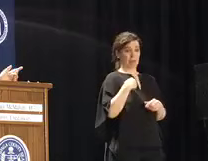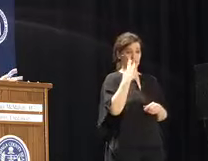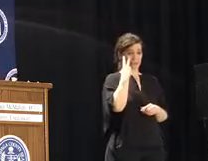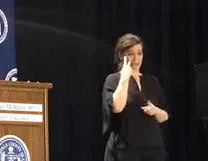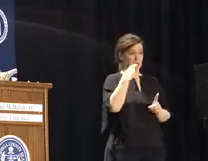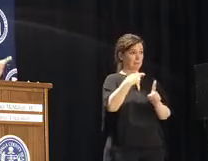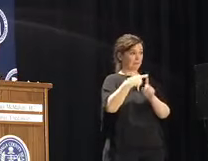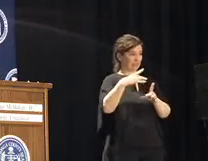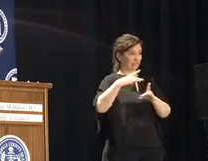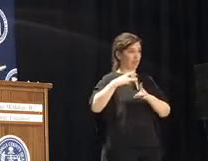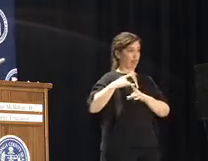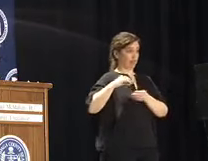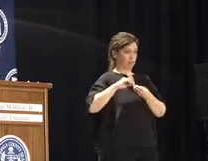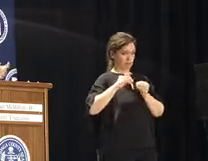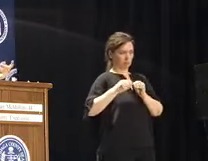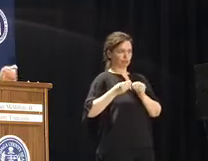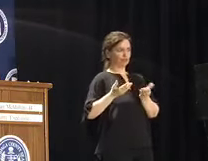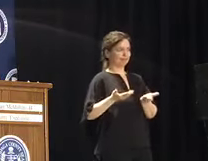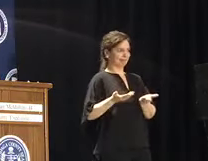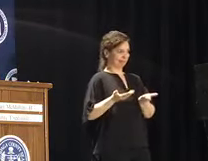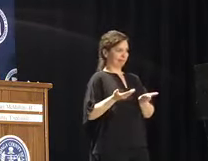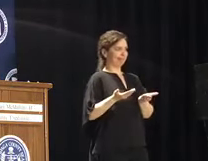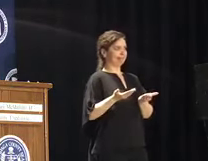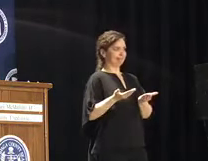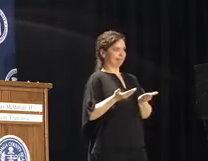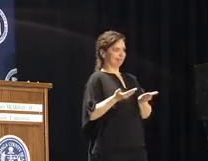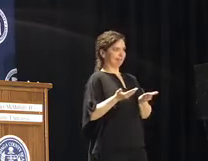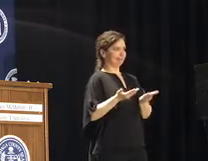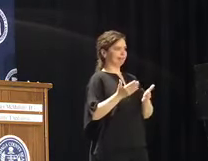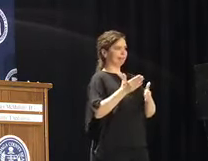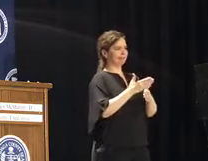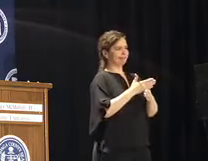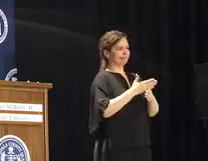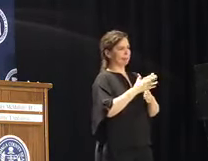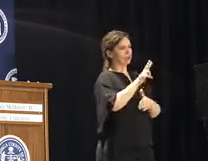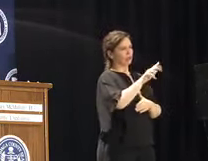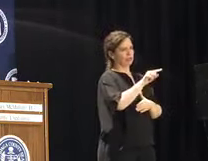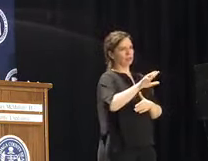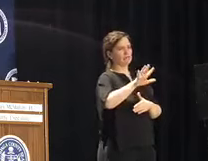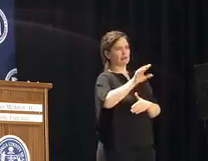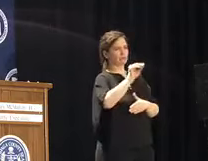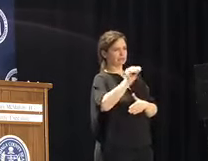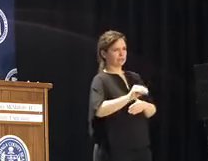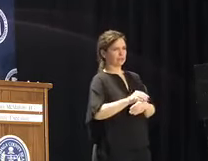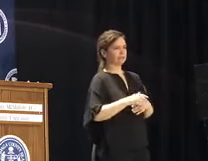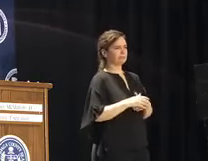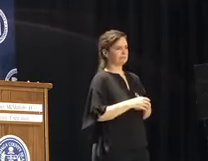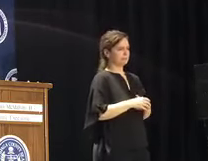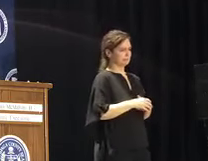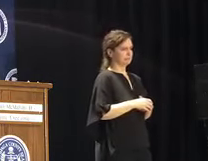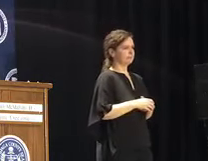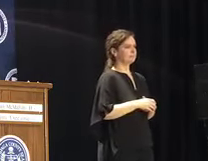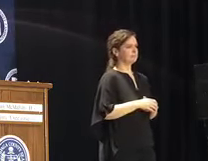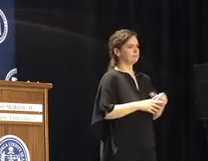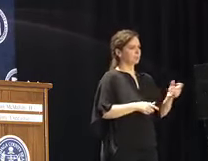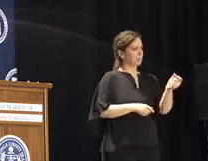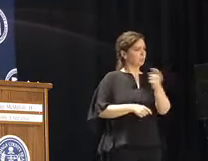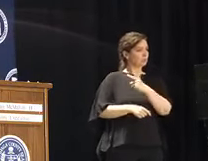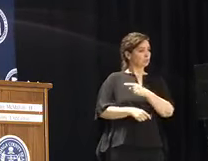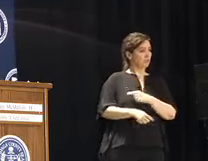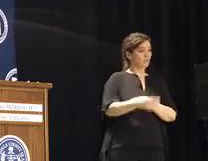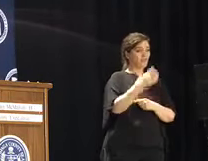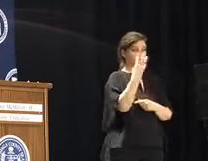tests being that 3 to 5% range too. Are those 4 in critical? Are they on ventilators? I